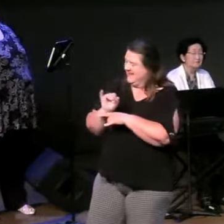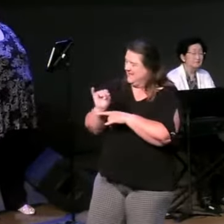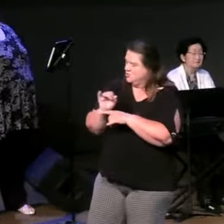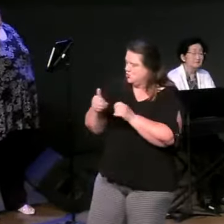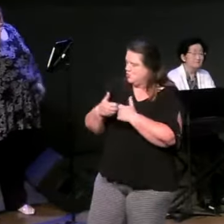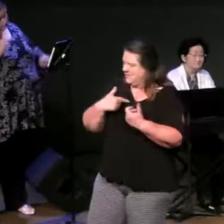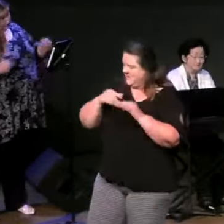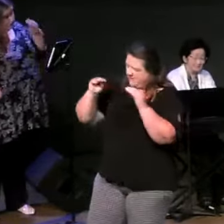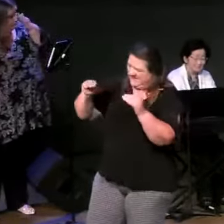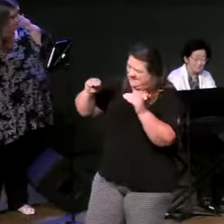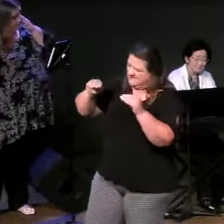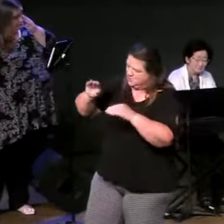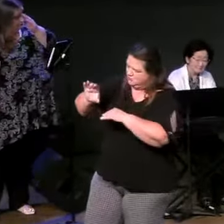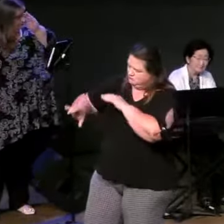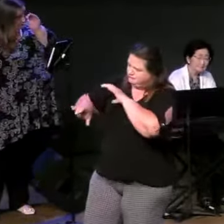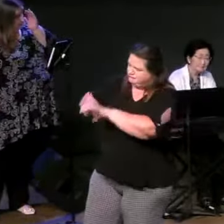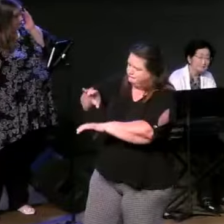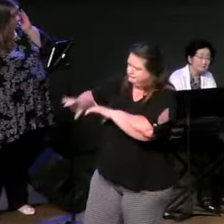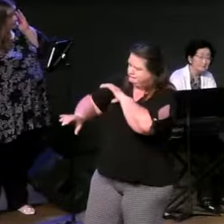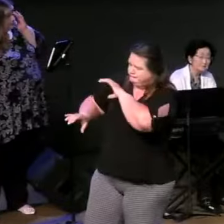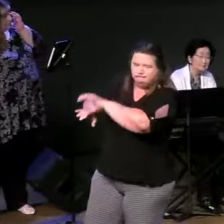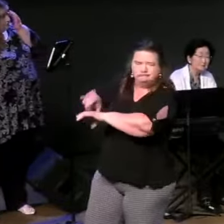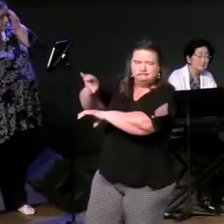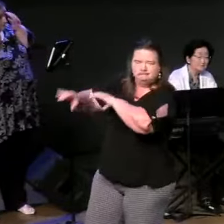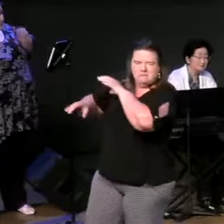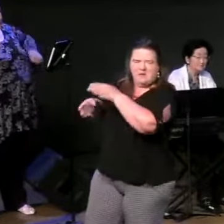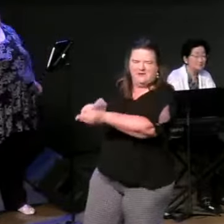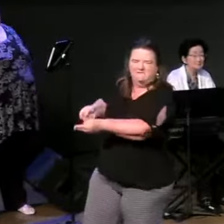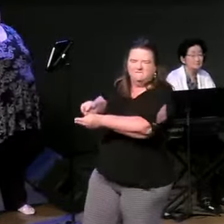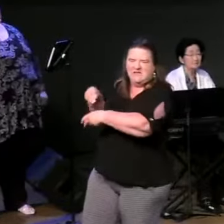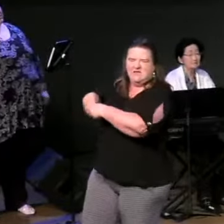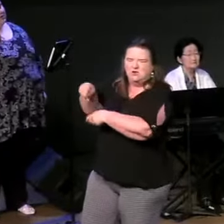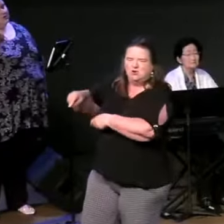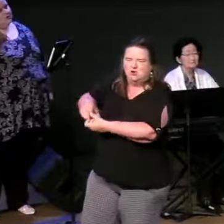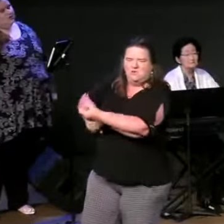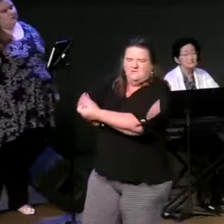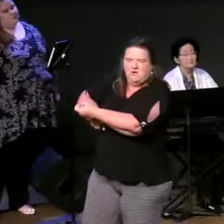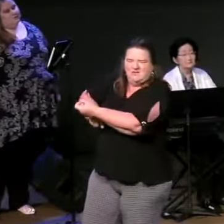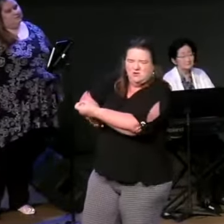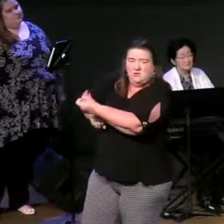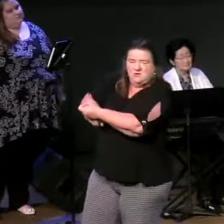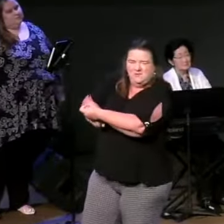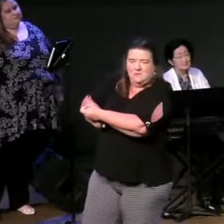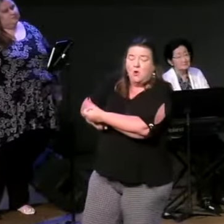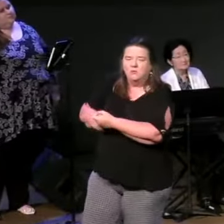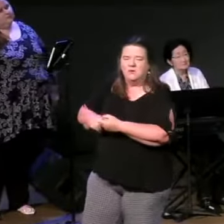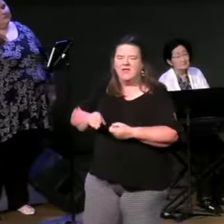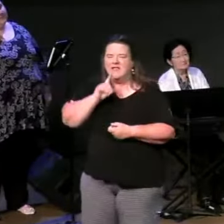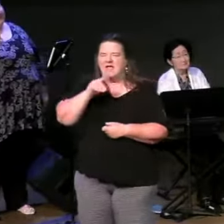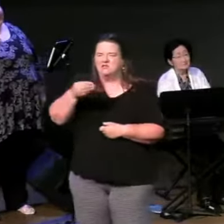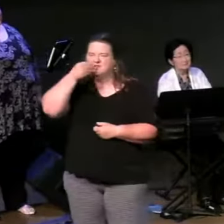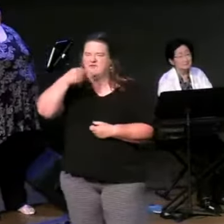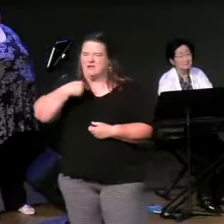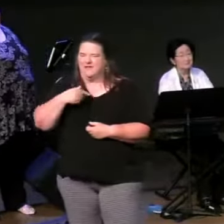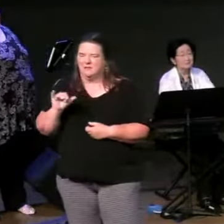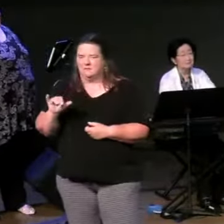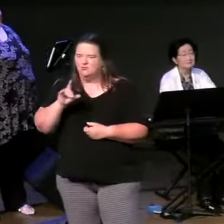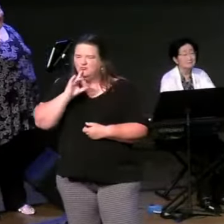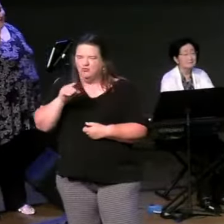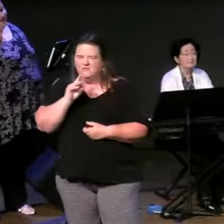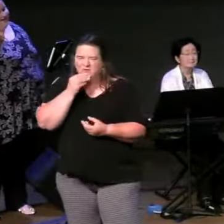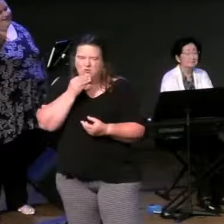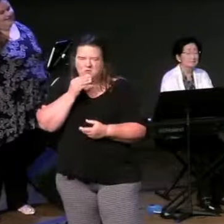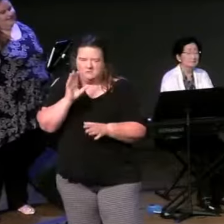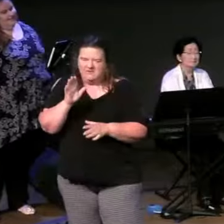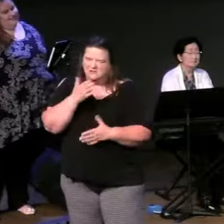you everything that you need to know. I'm going to foster you. I'm going to feed you, which is also great for young people, by the way. And